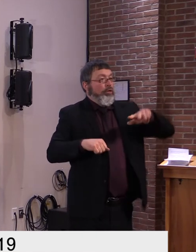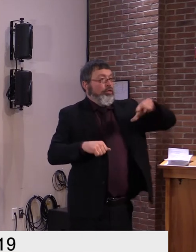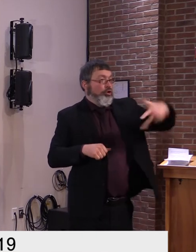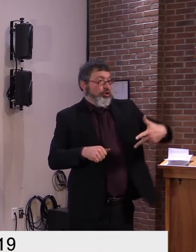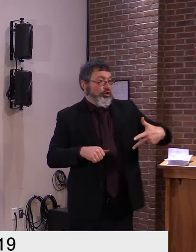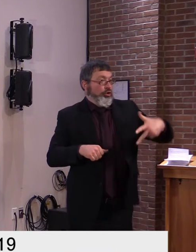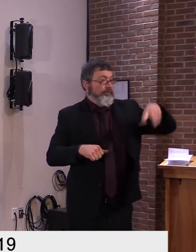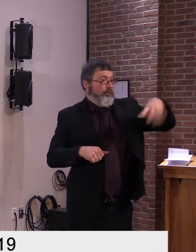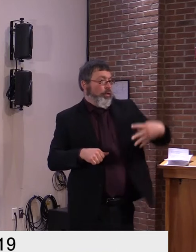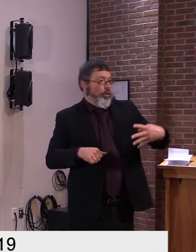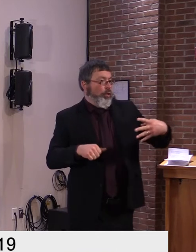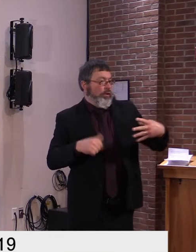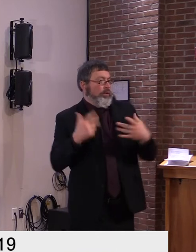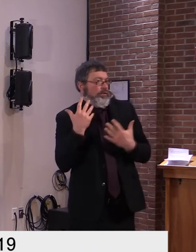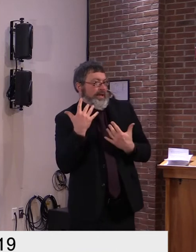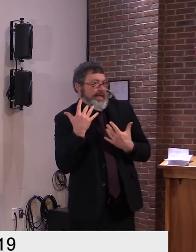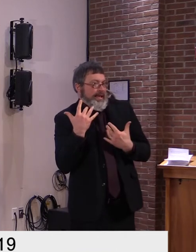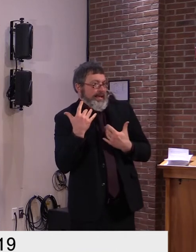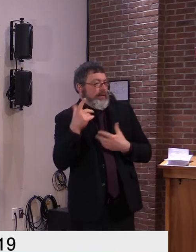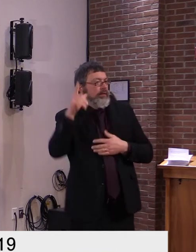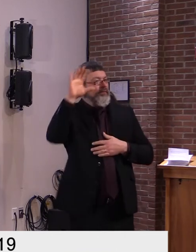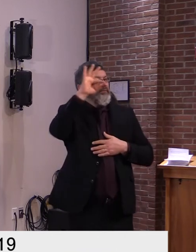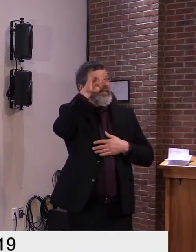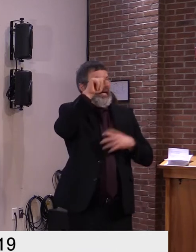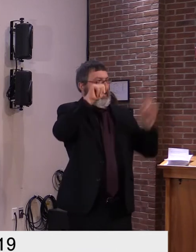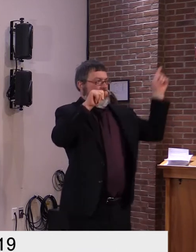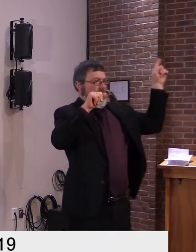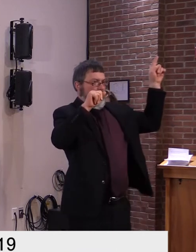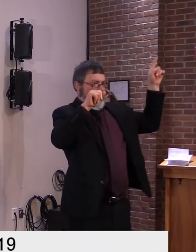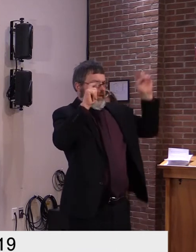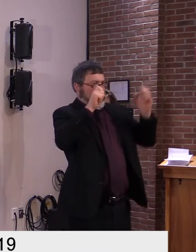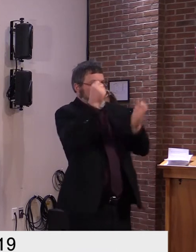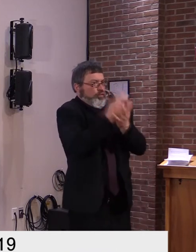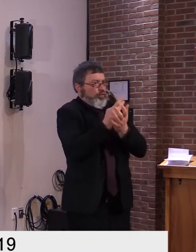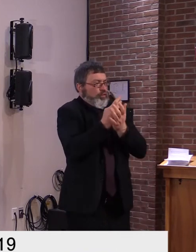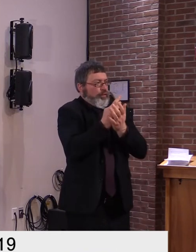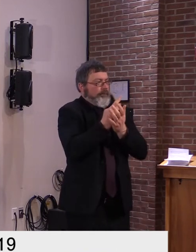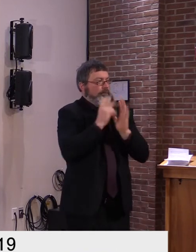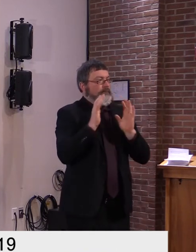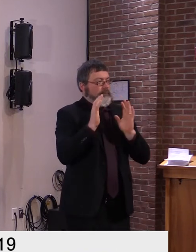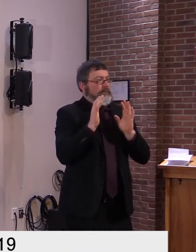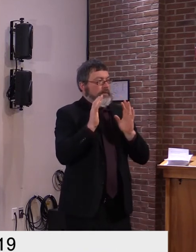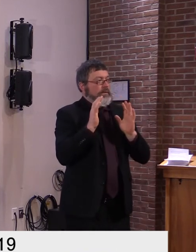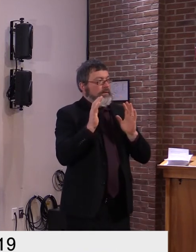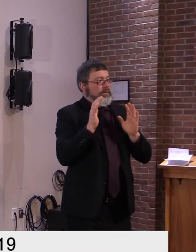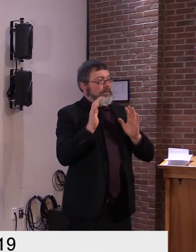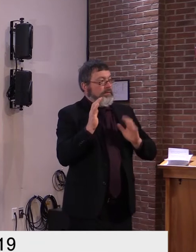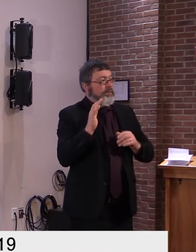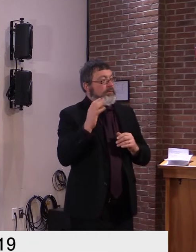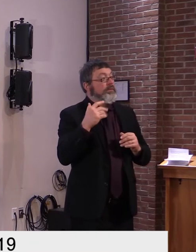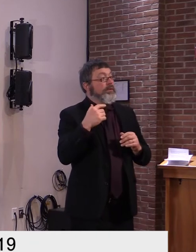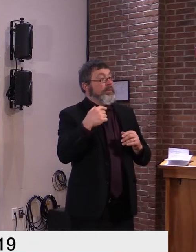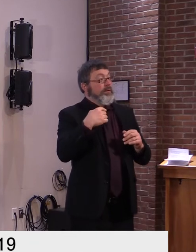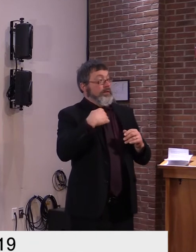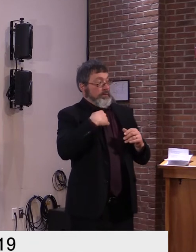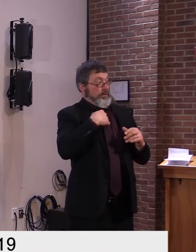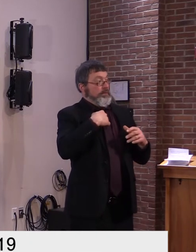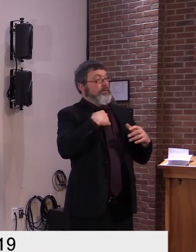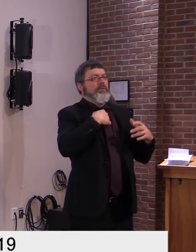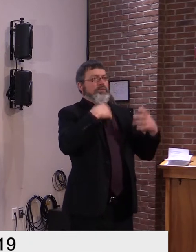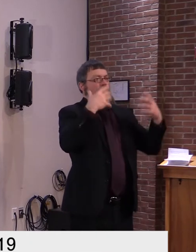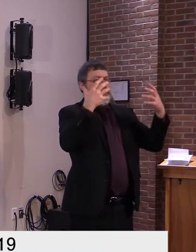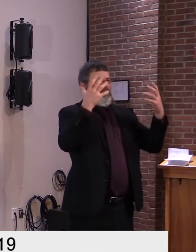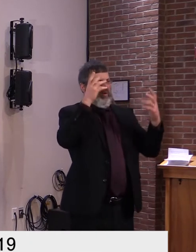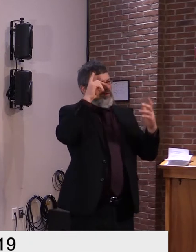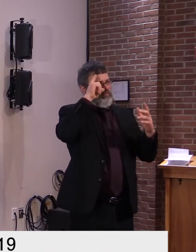we're having some of those conversations. We don't want to get caught without being able to distribute it just as quick as we possibly can. And some of it's